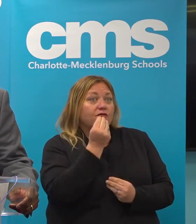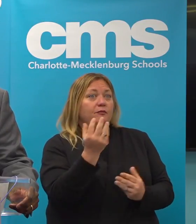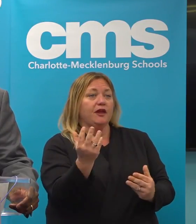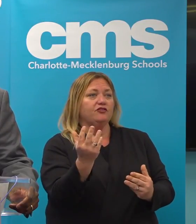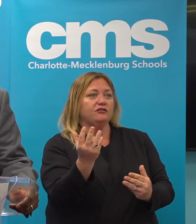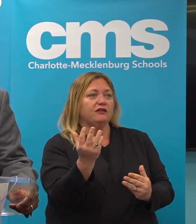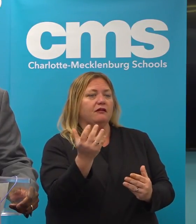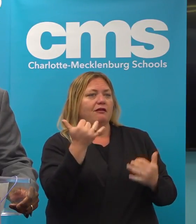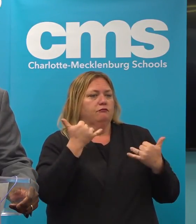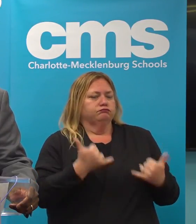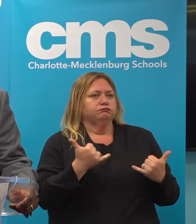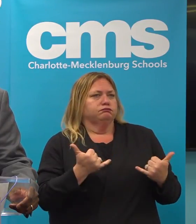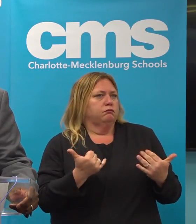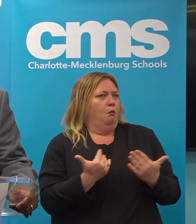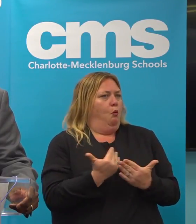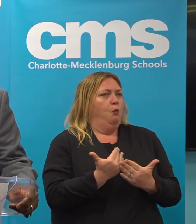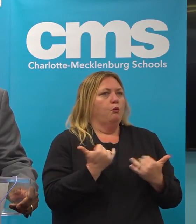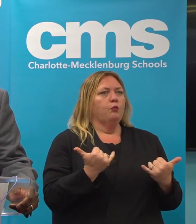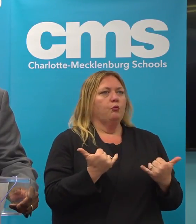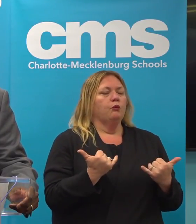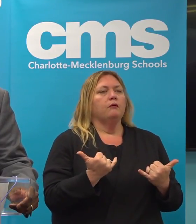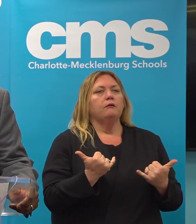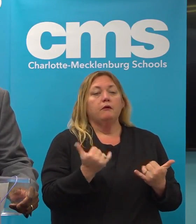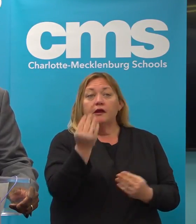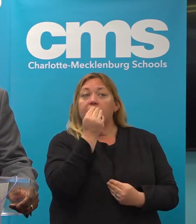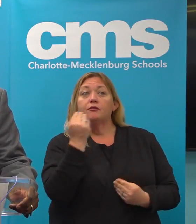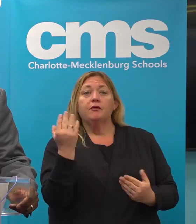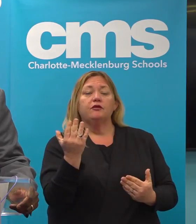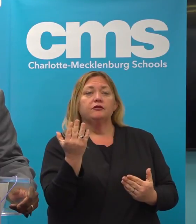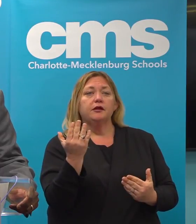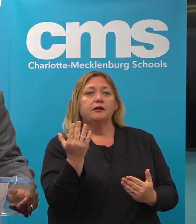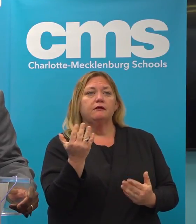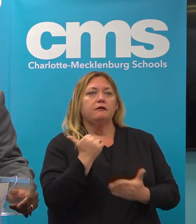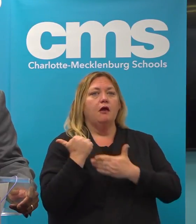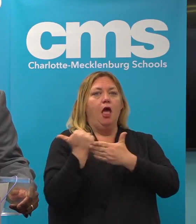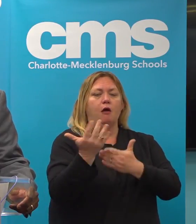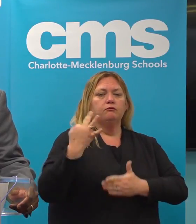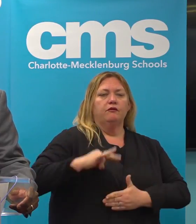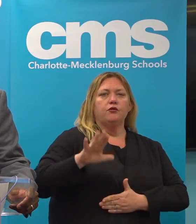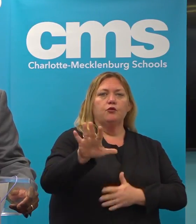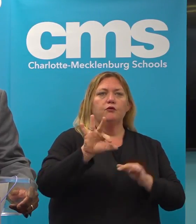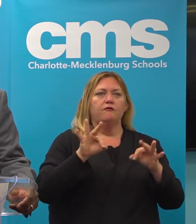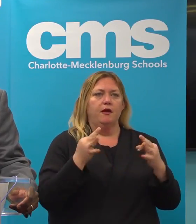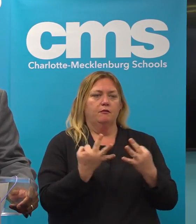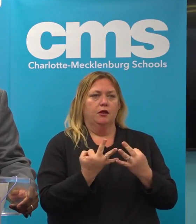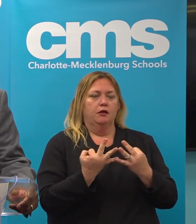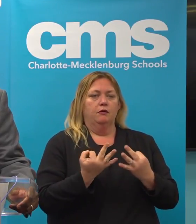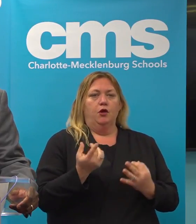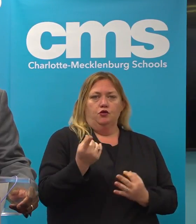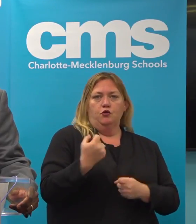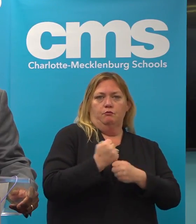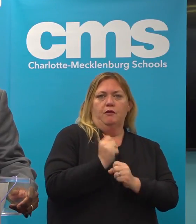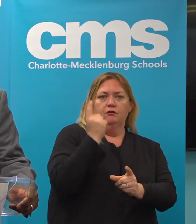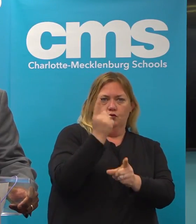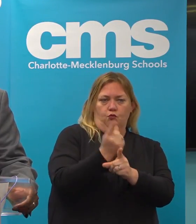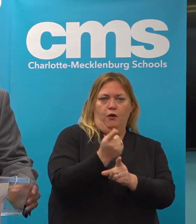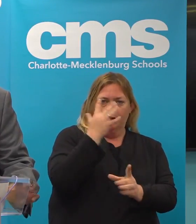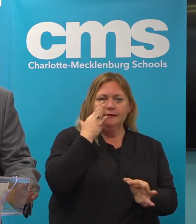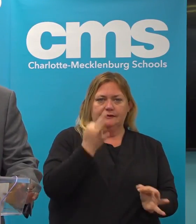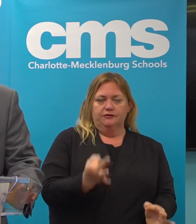information that is up to date, and information to help you and your family make the right